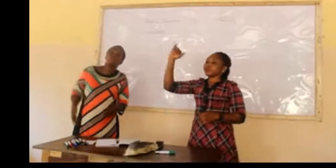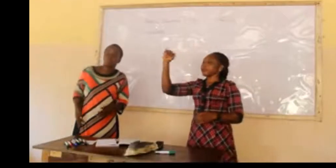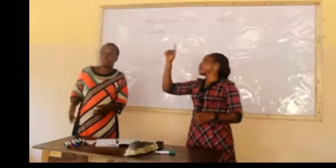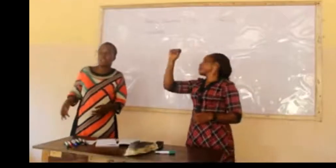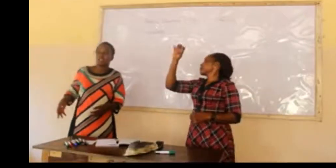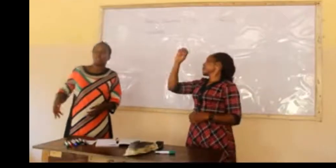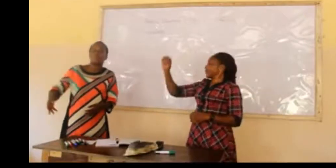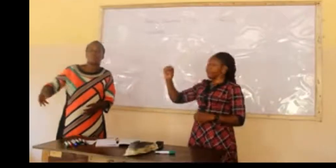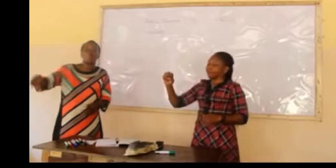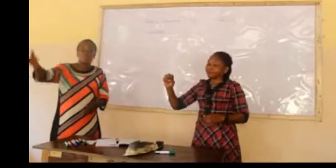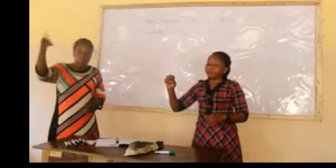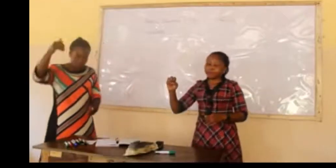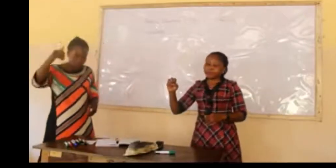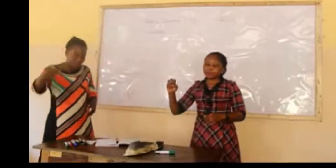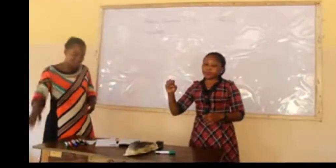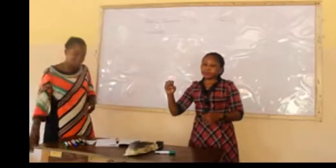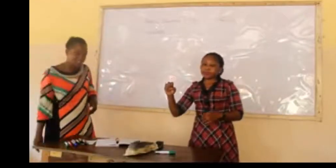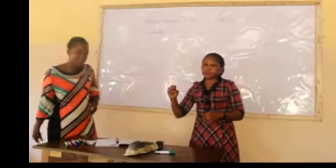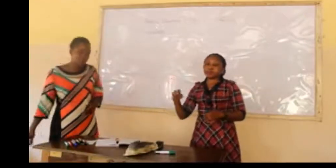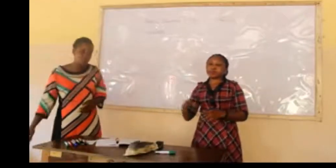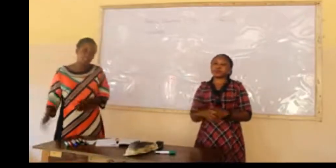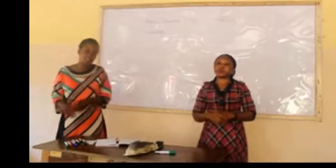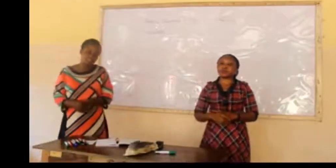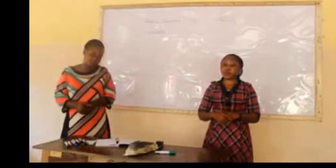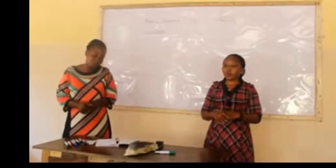when you open your father's parlor, you just